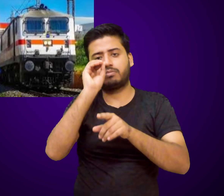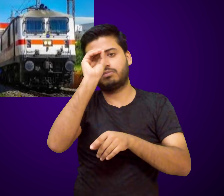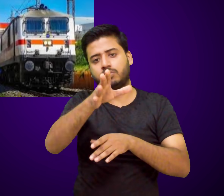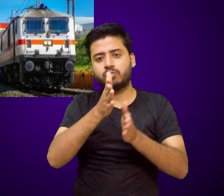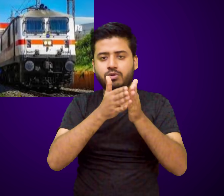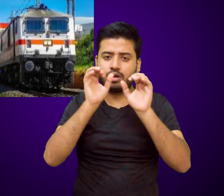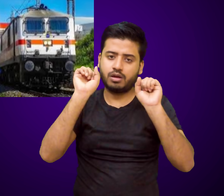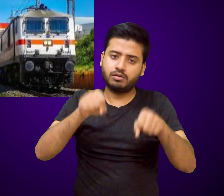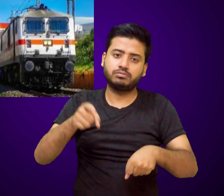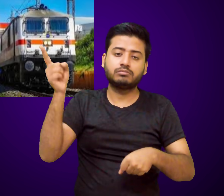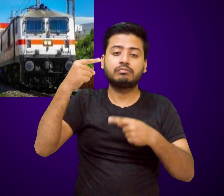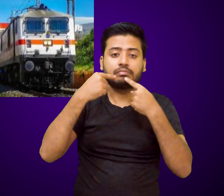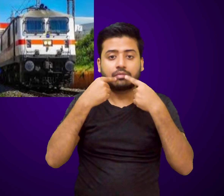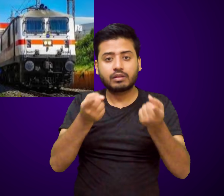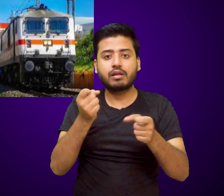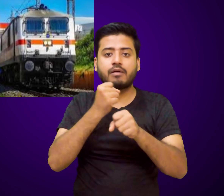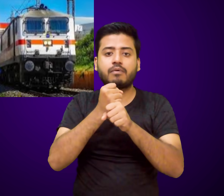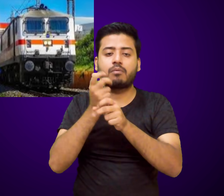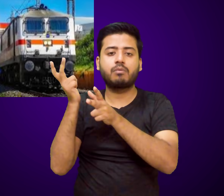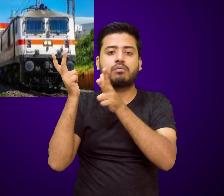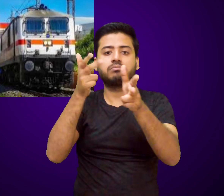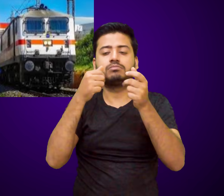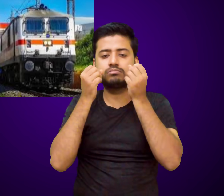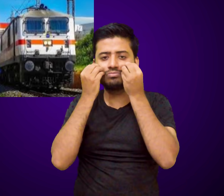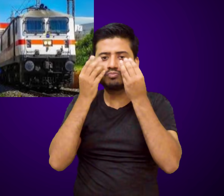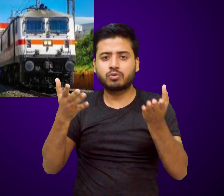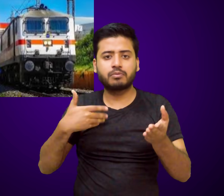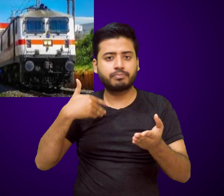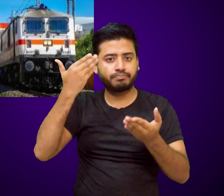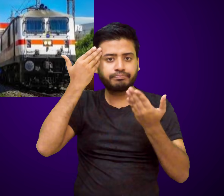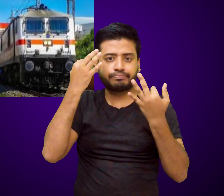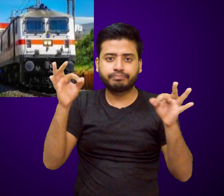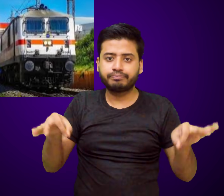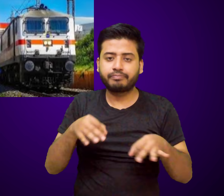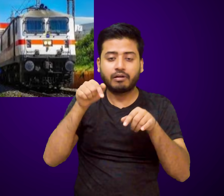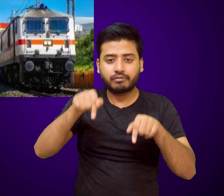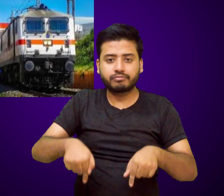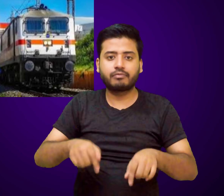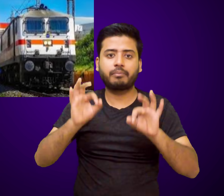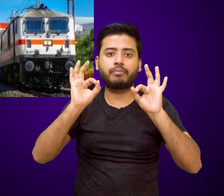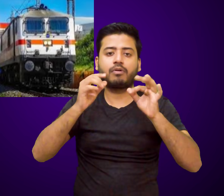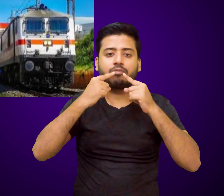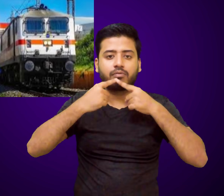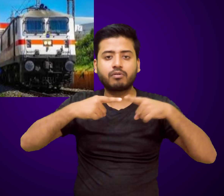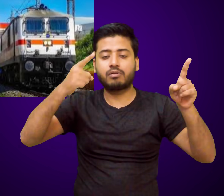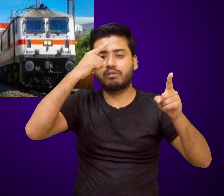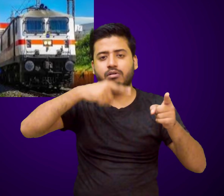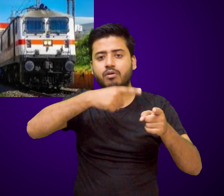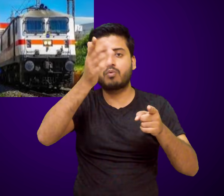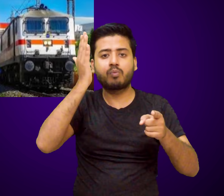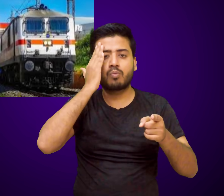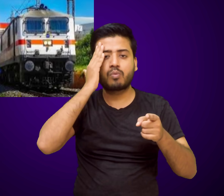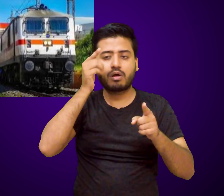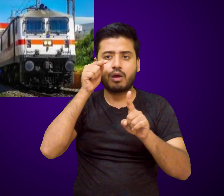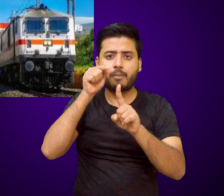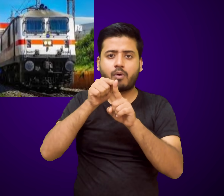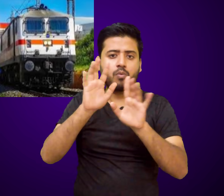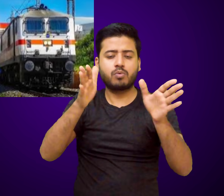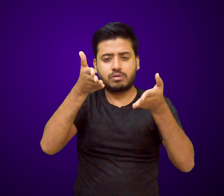reportedly reintroduced travel concessions for senior citizens, effective from 1 June 2025. New concessions.